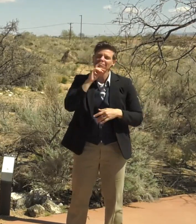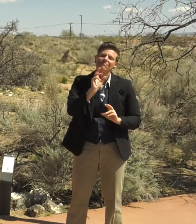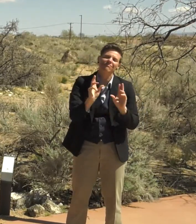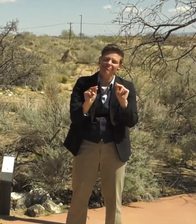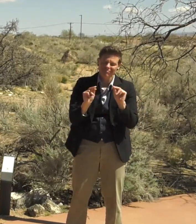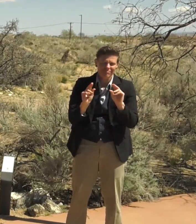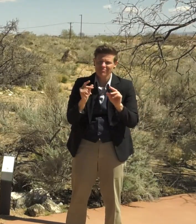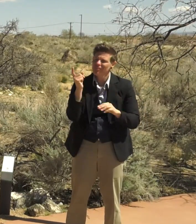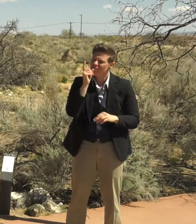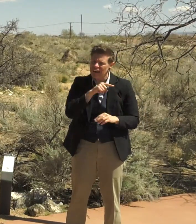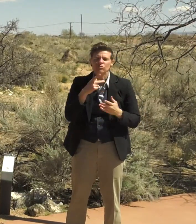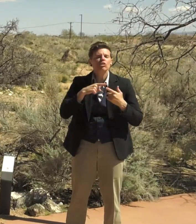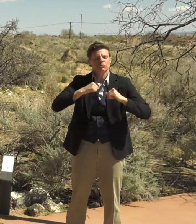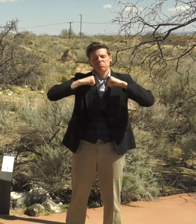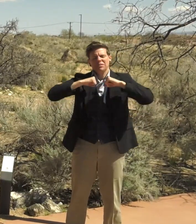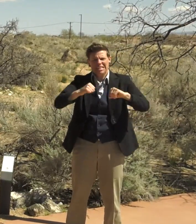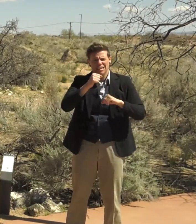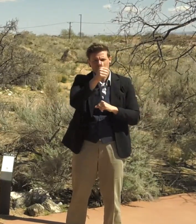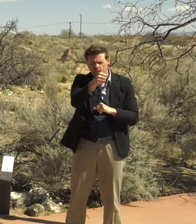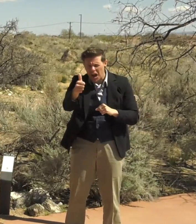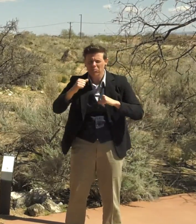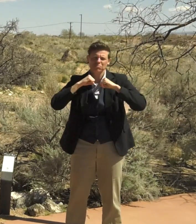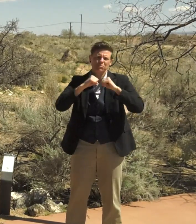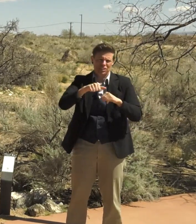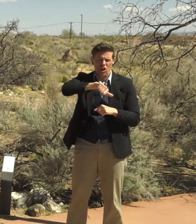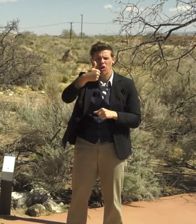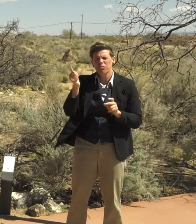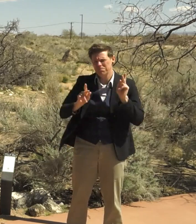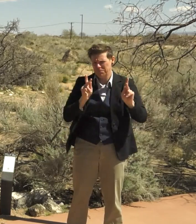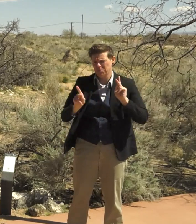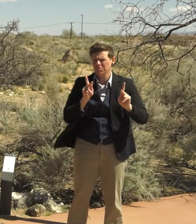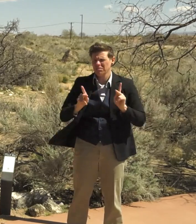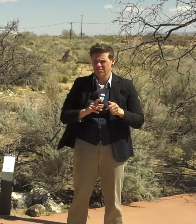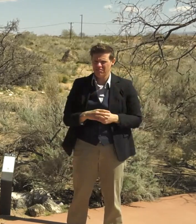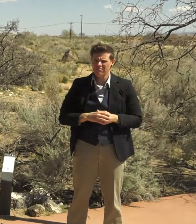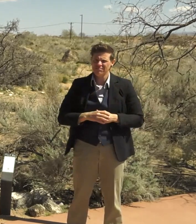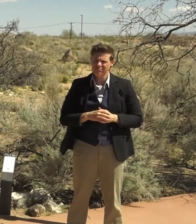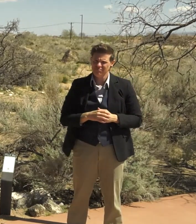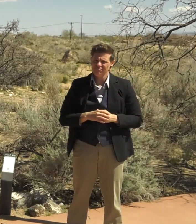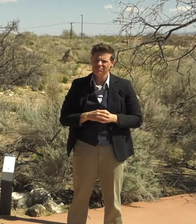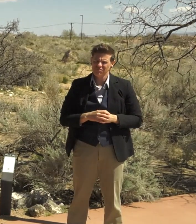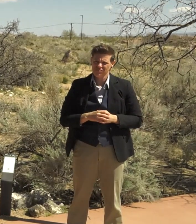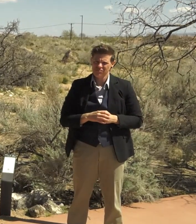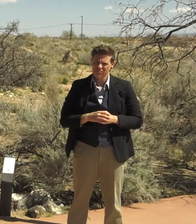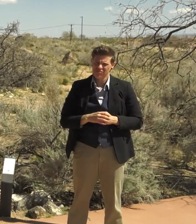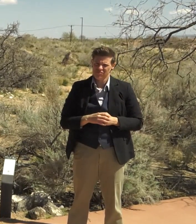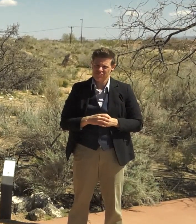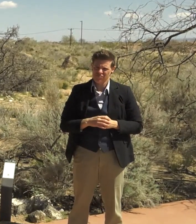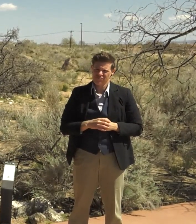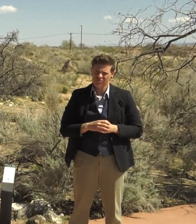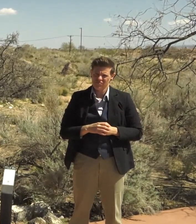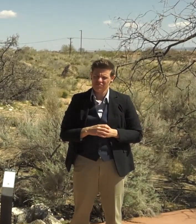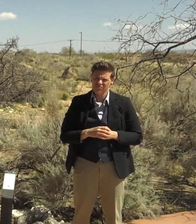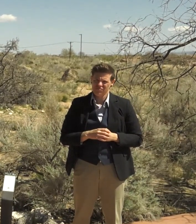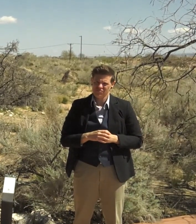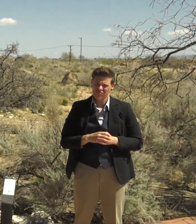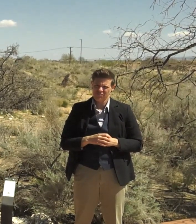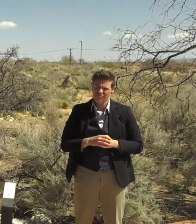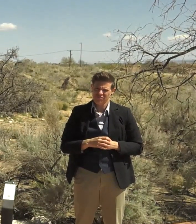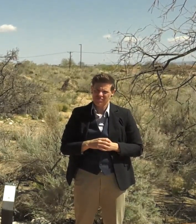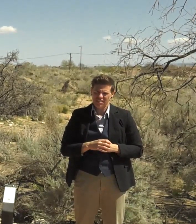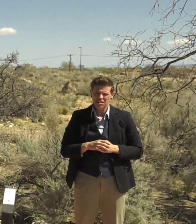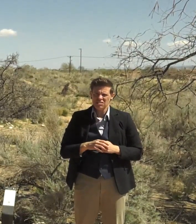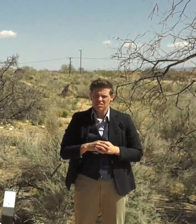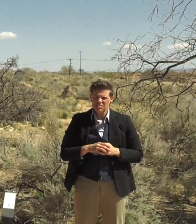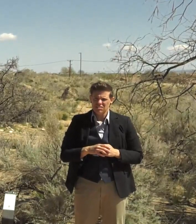bringing virus to other people. So the idea, this shift in direction, is that we want people to assume that they may be infecting others when they're out in public.